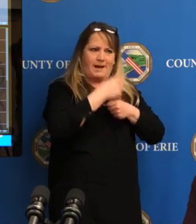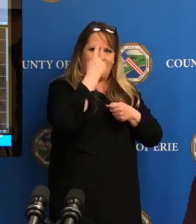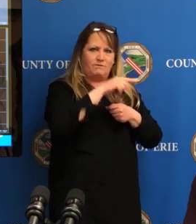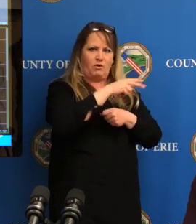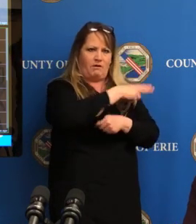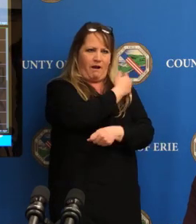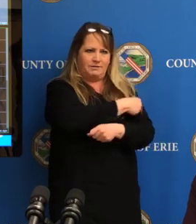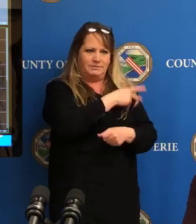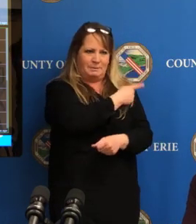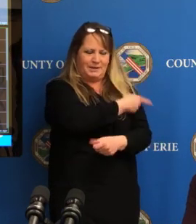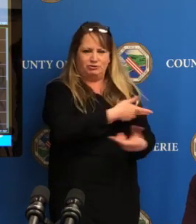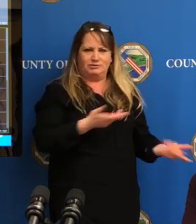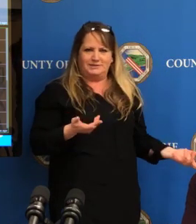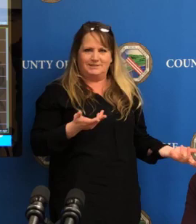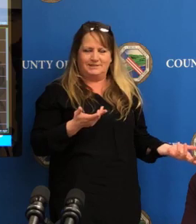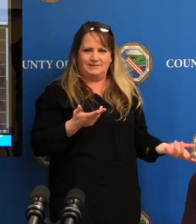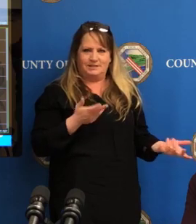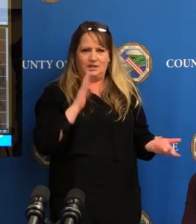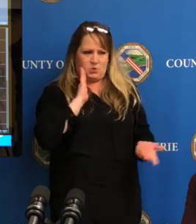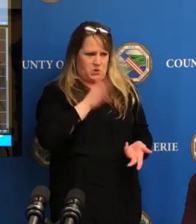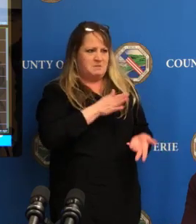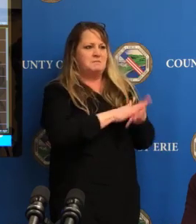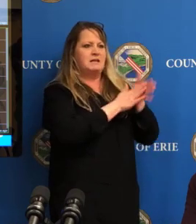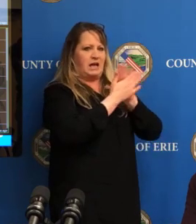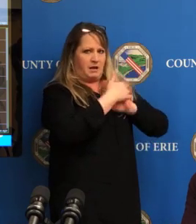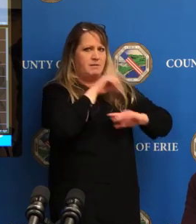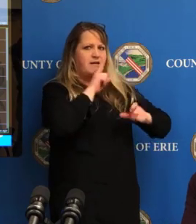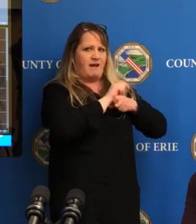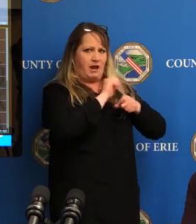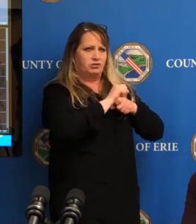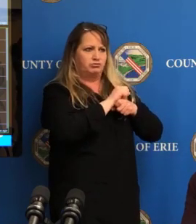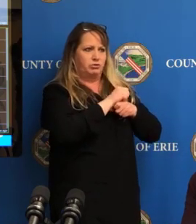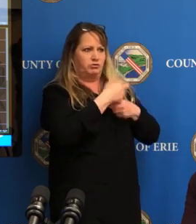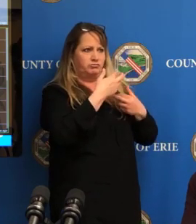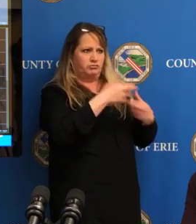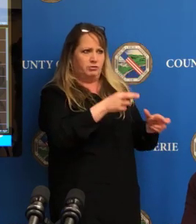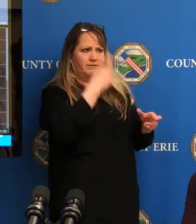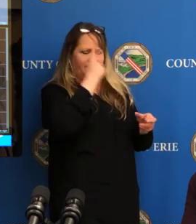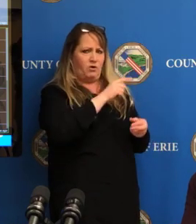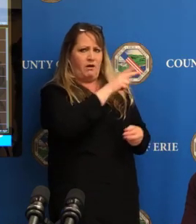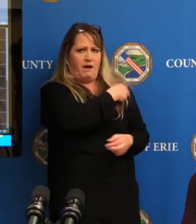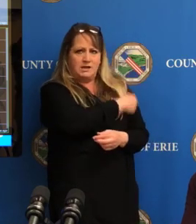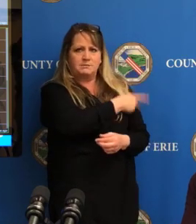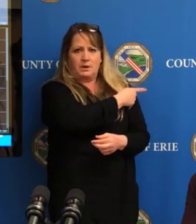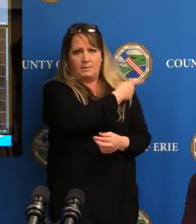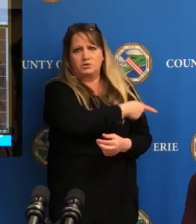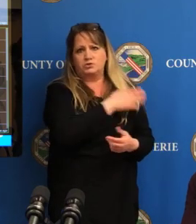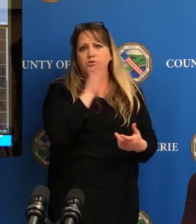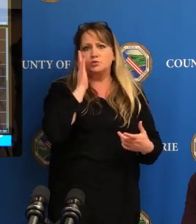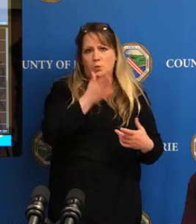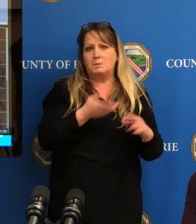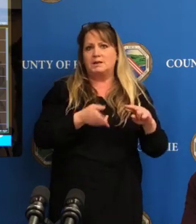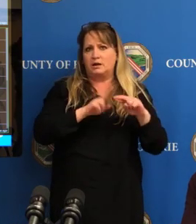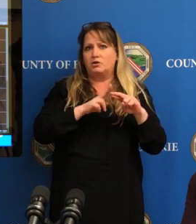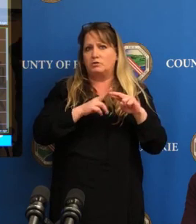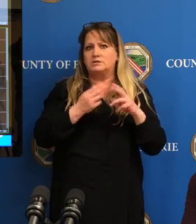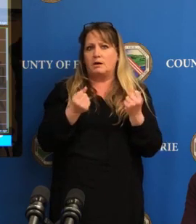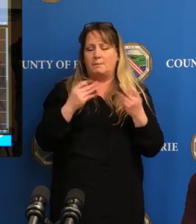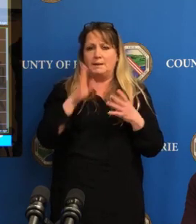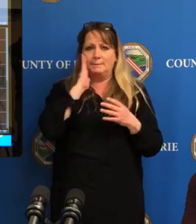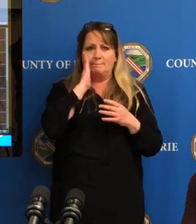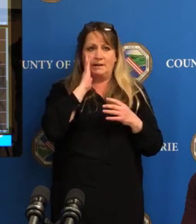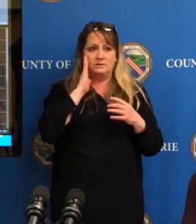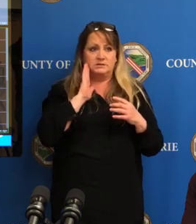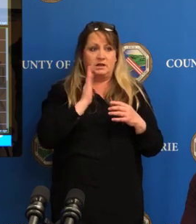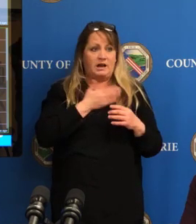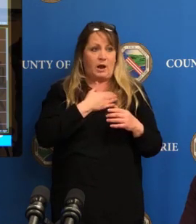hospital patients that they'd have to turn into actual rooms for a hospital patient. So there is going to be an increase in the number of beds in our